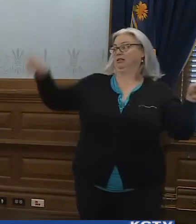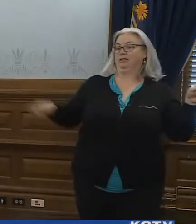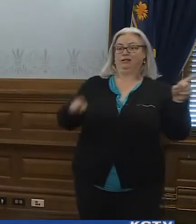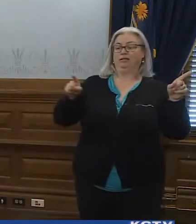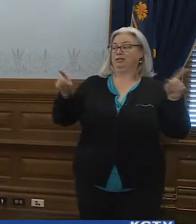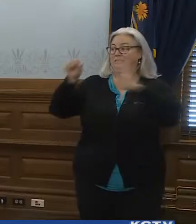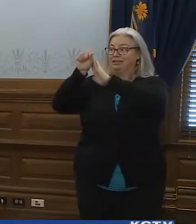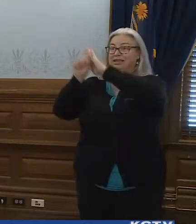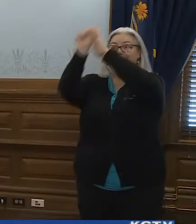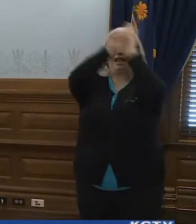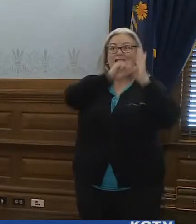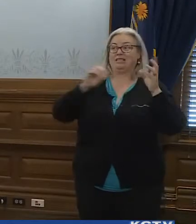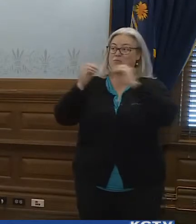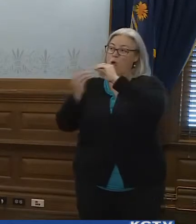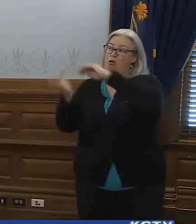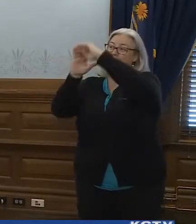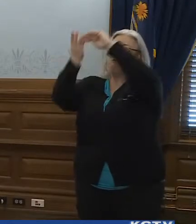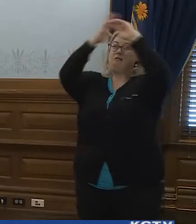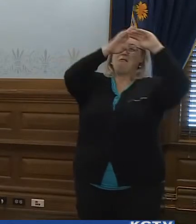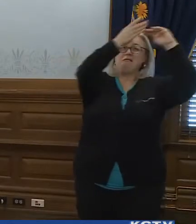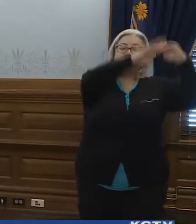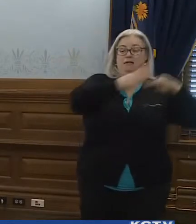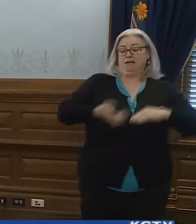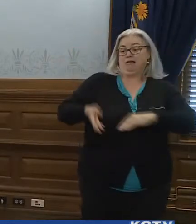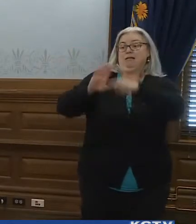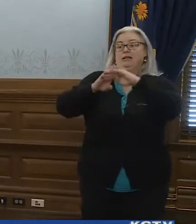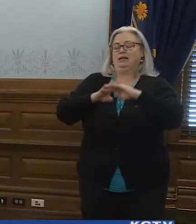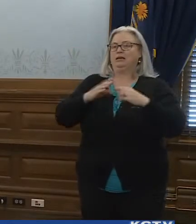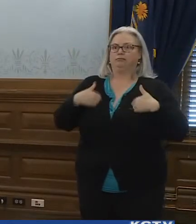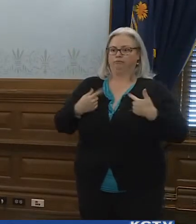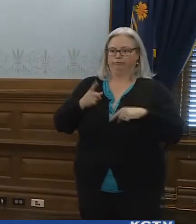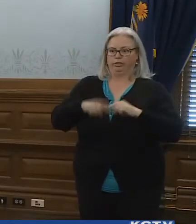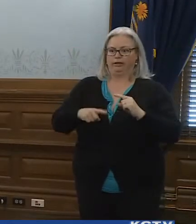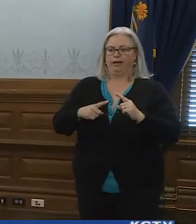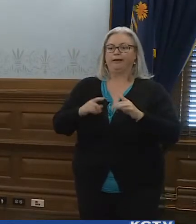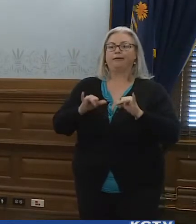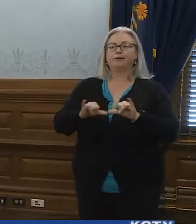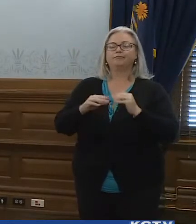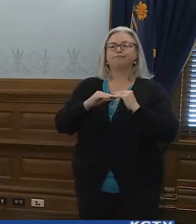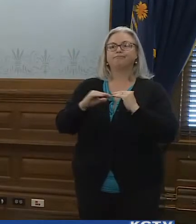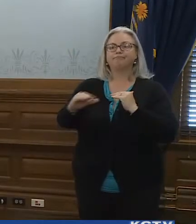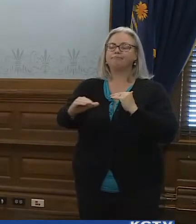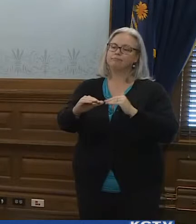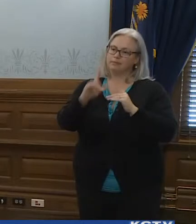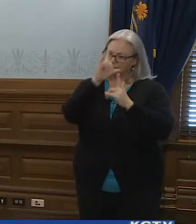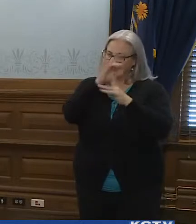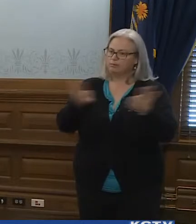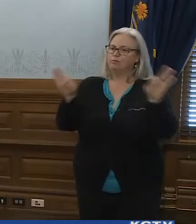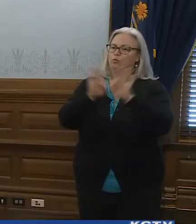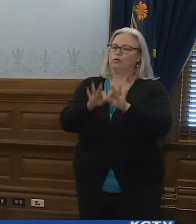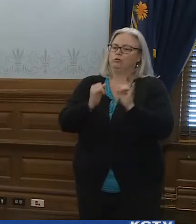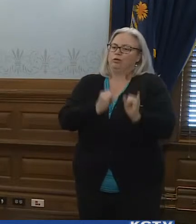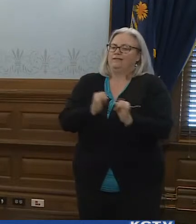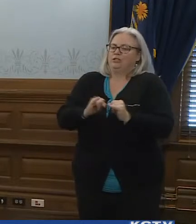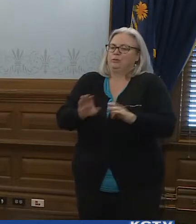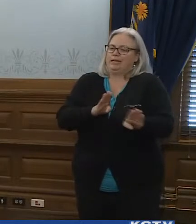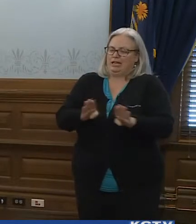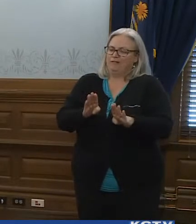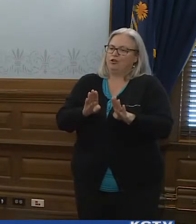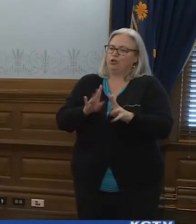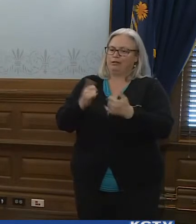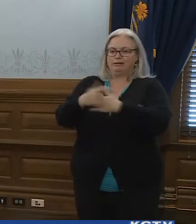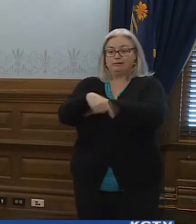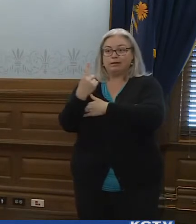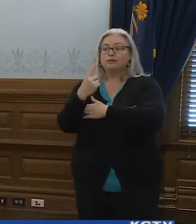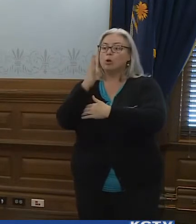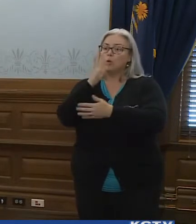uptick in cases. That's why people need to depend on their own individual behaviors when it comes into these times when